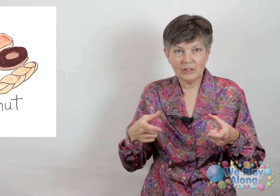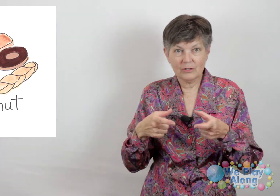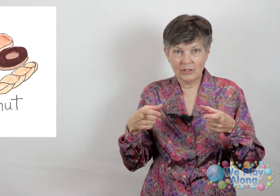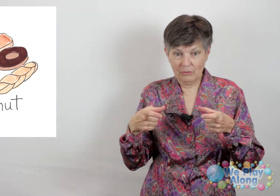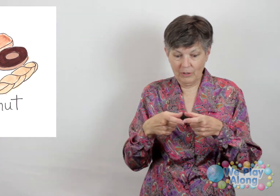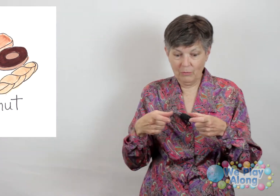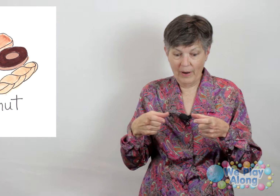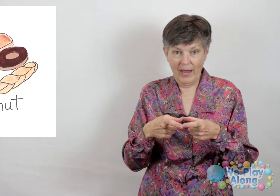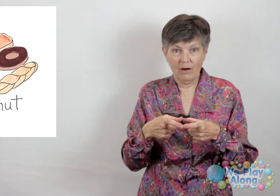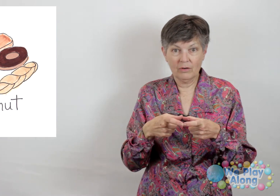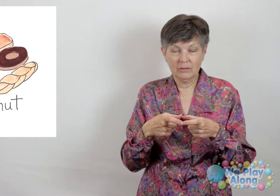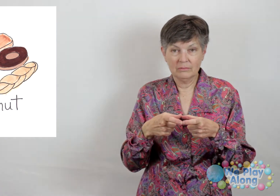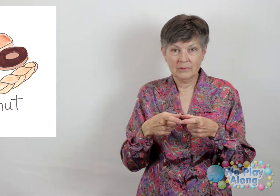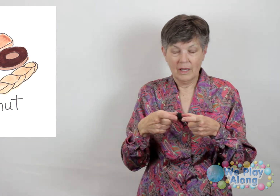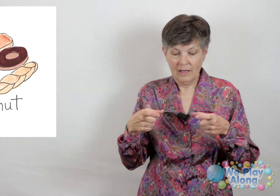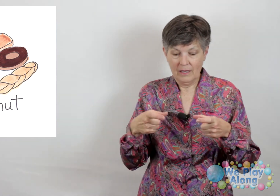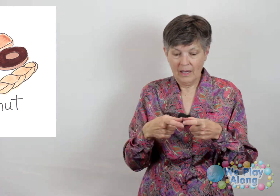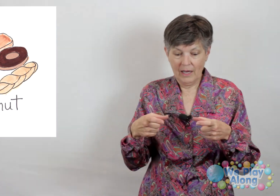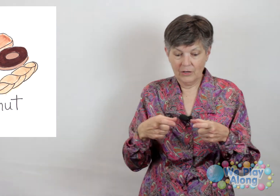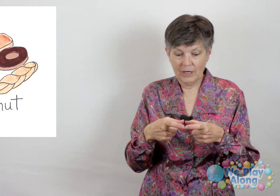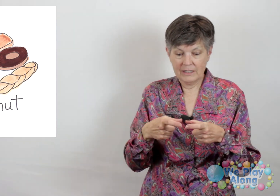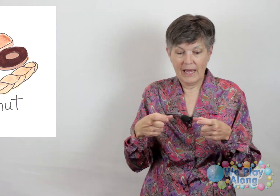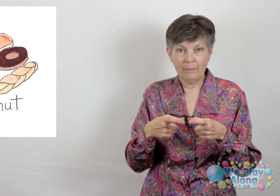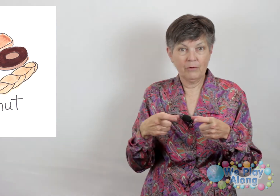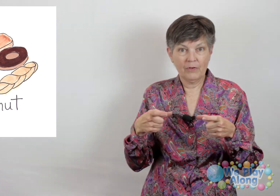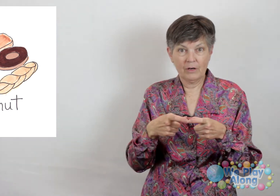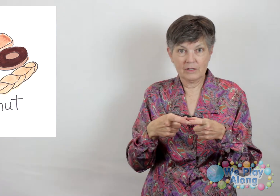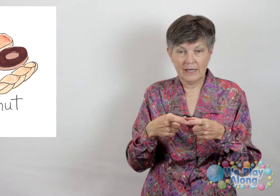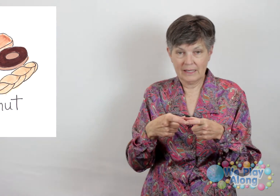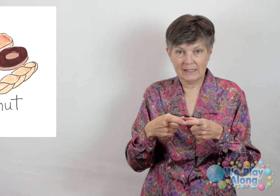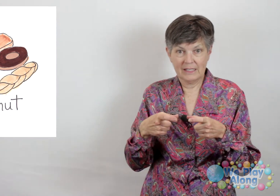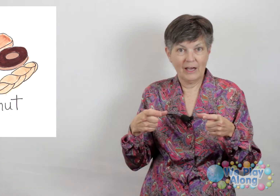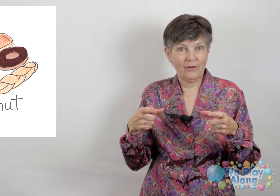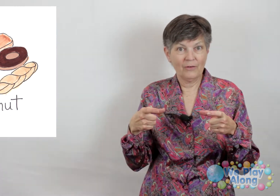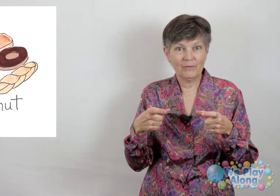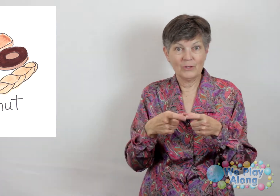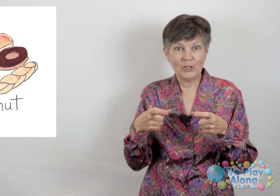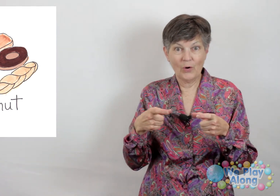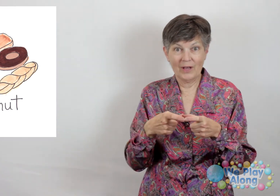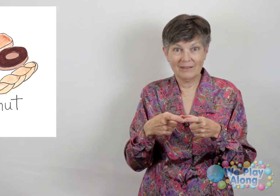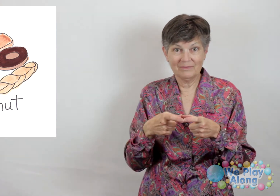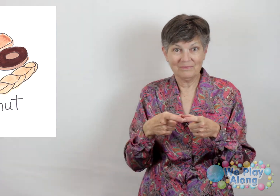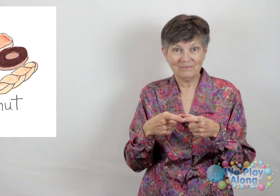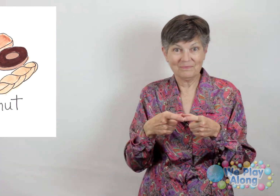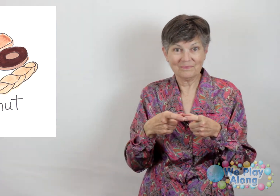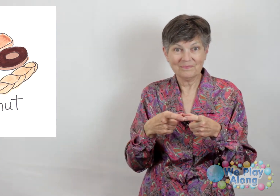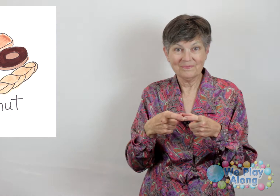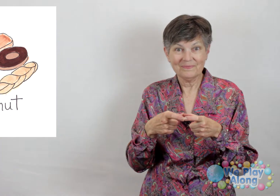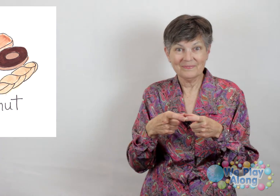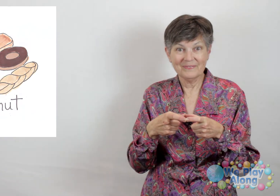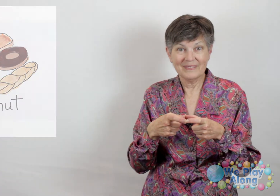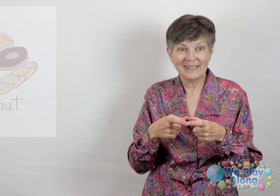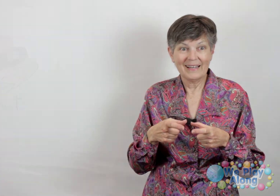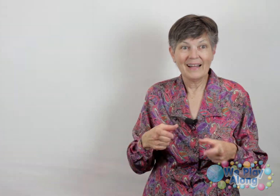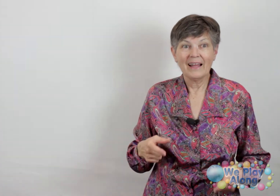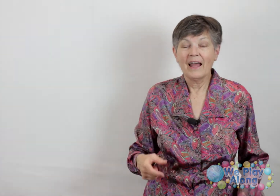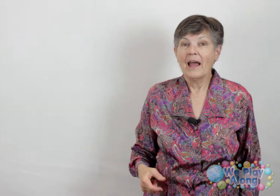are generally round, and you're going to tap your fingers like this together. Donut.